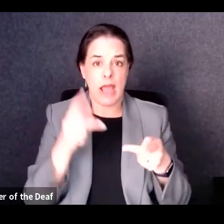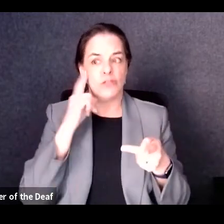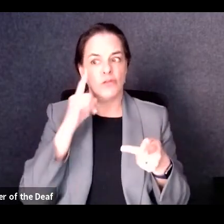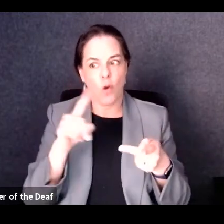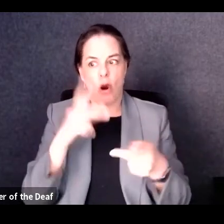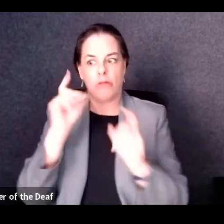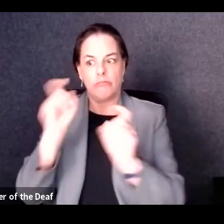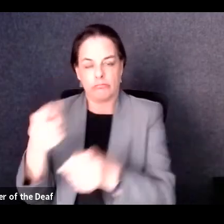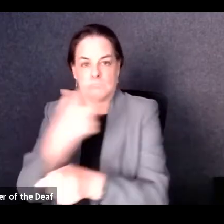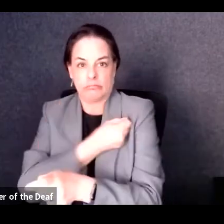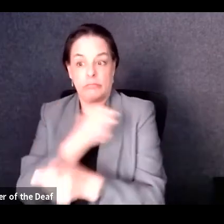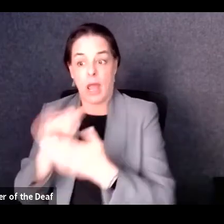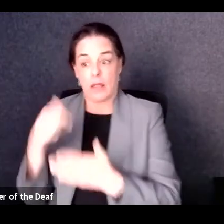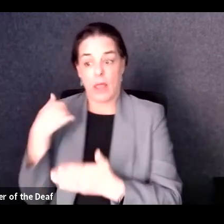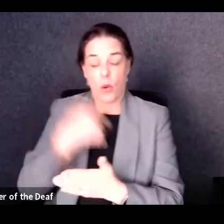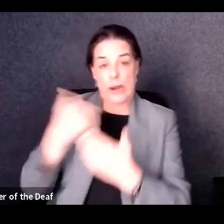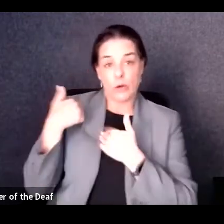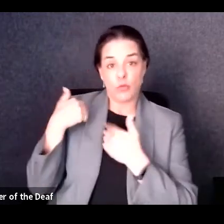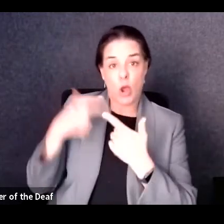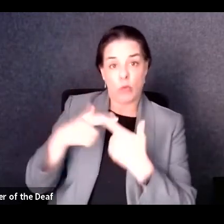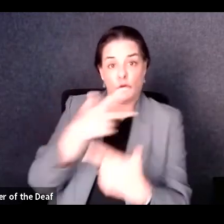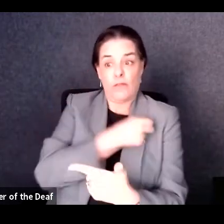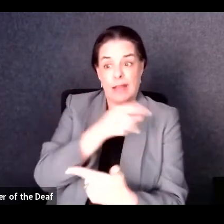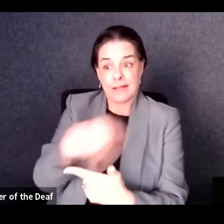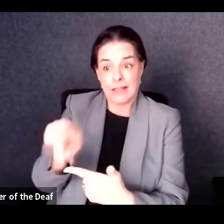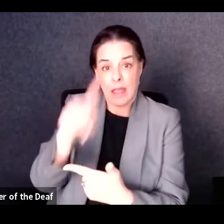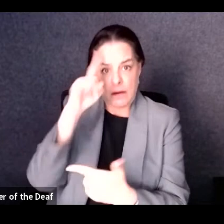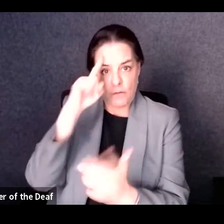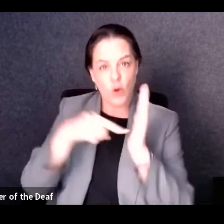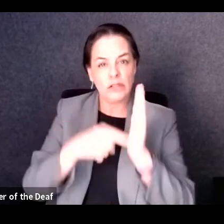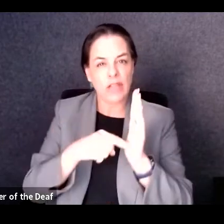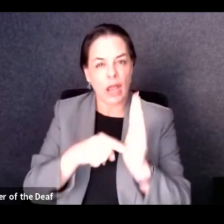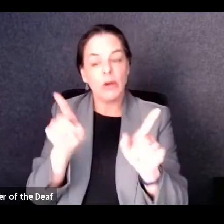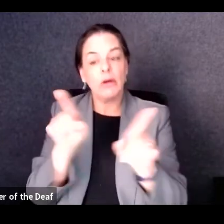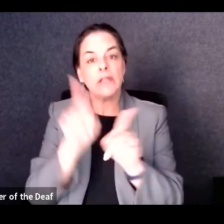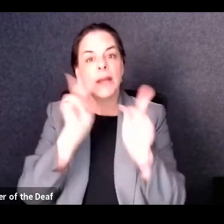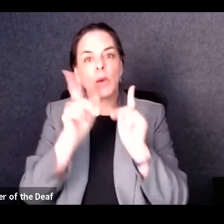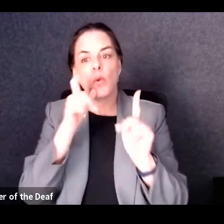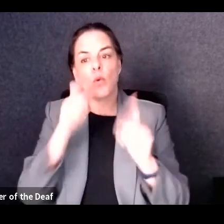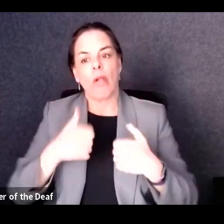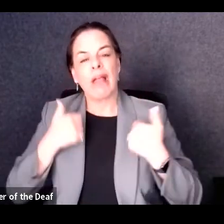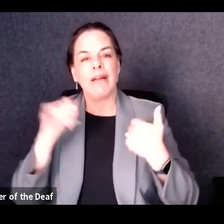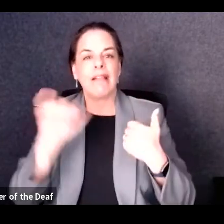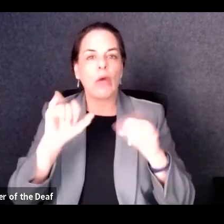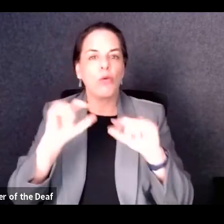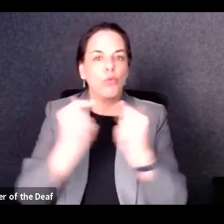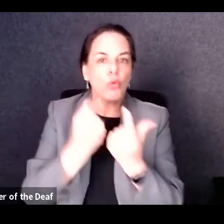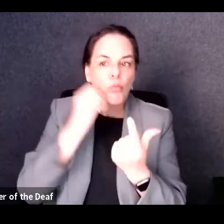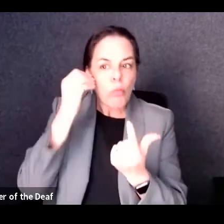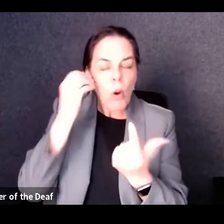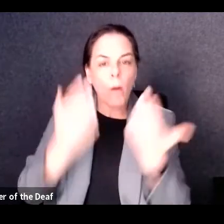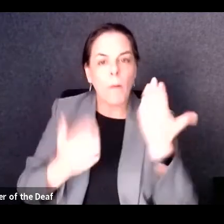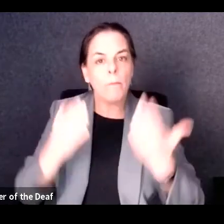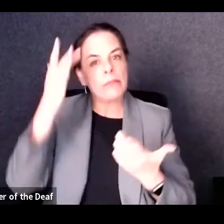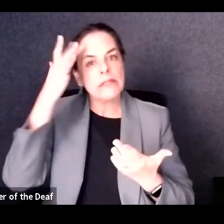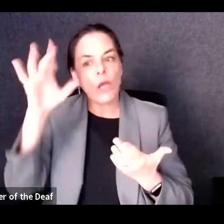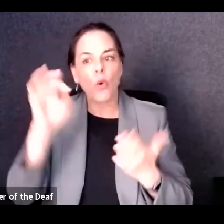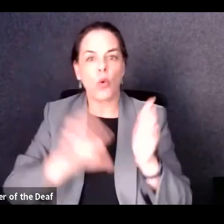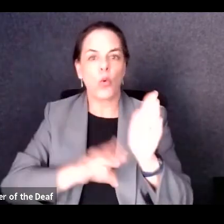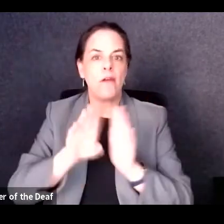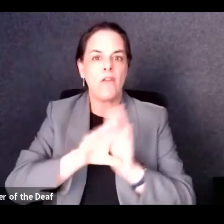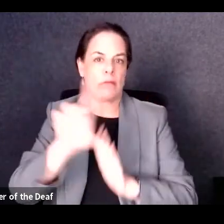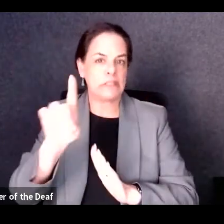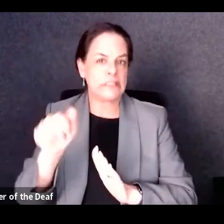we have responsibility for vaccinating, as we did for those living in congregate settings with developmental or intellectual